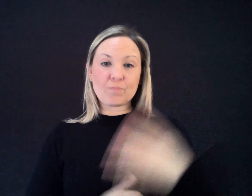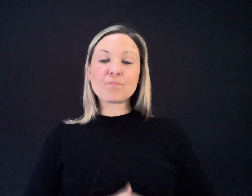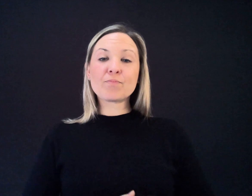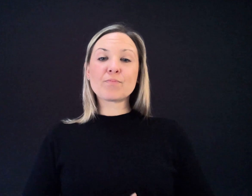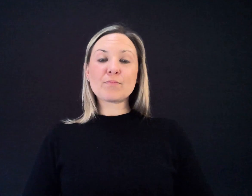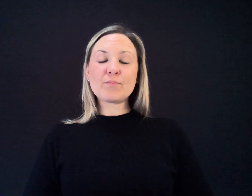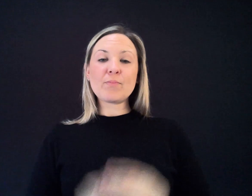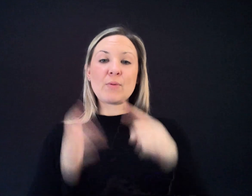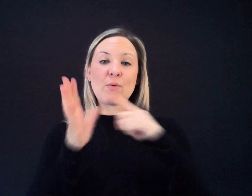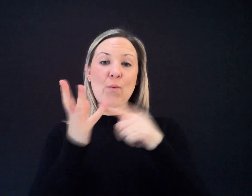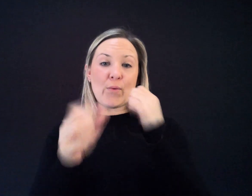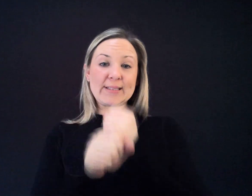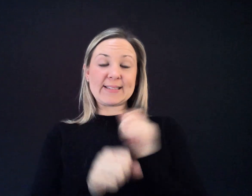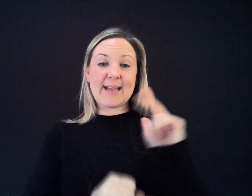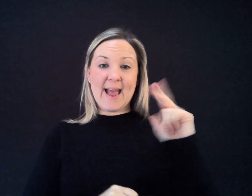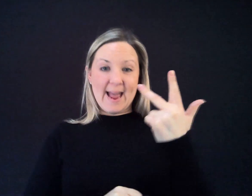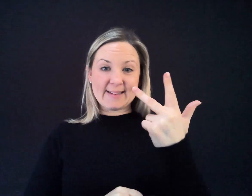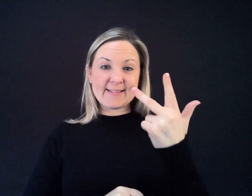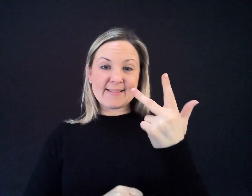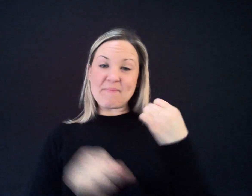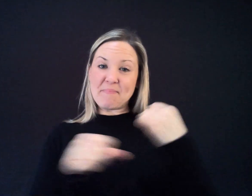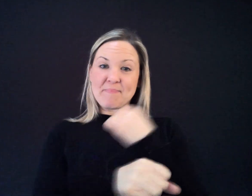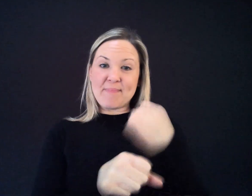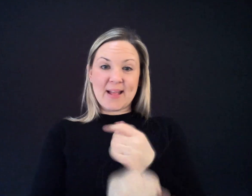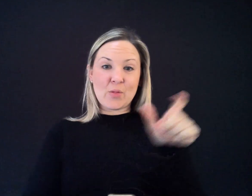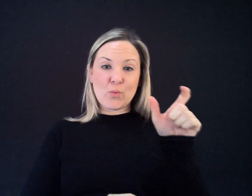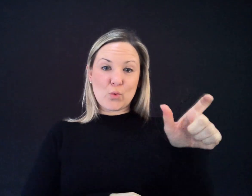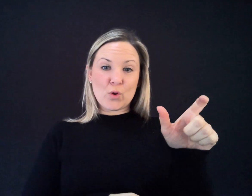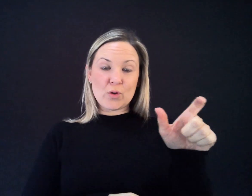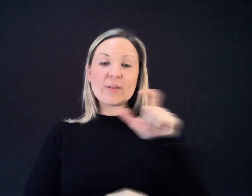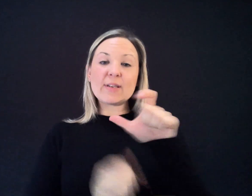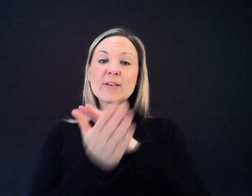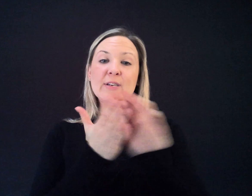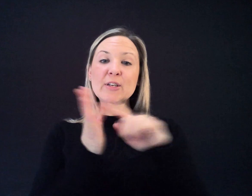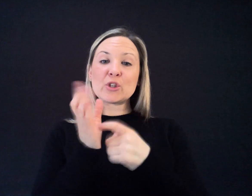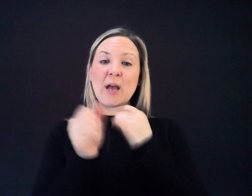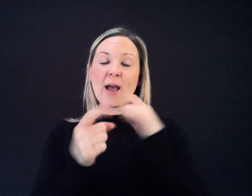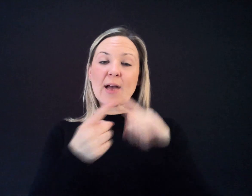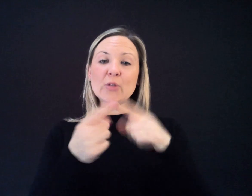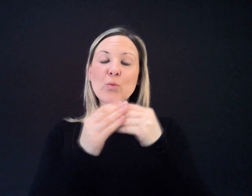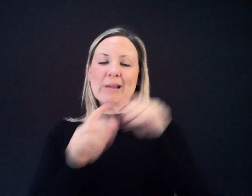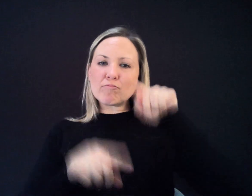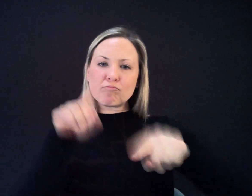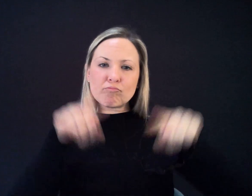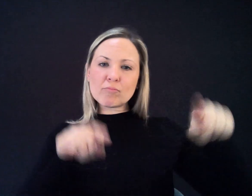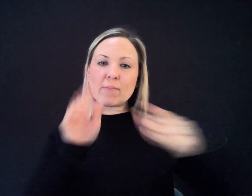On August 8th, create the word charge using a variety of materials such as